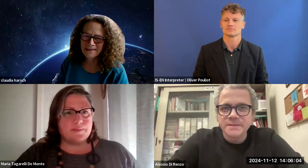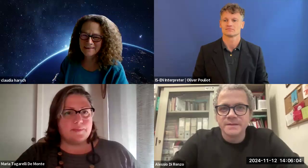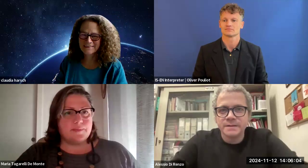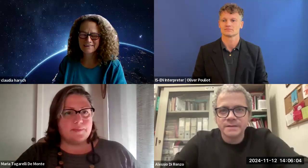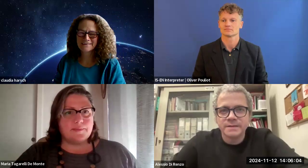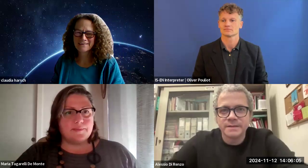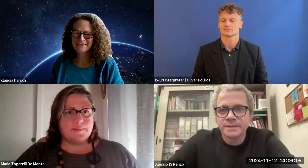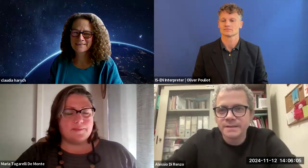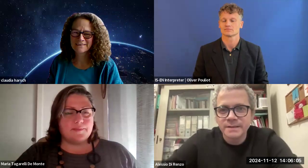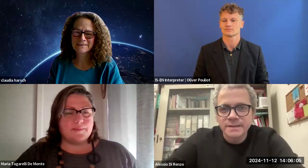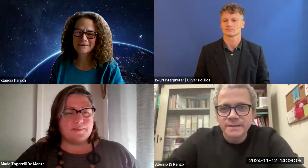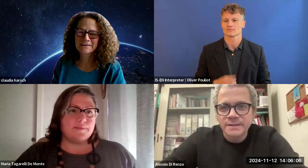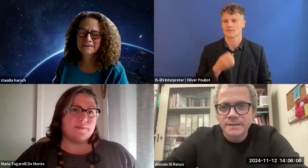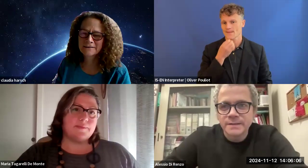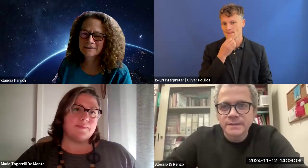Okay.